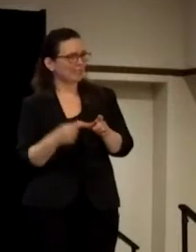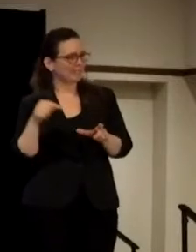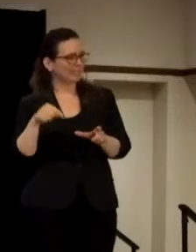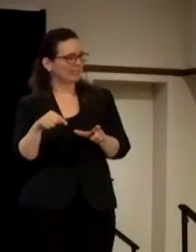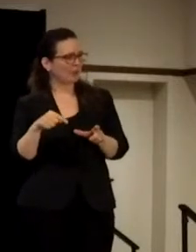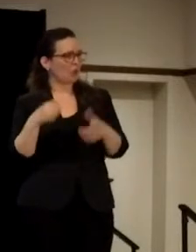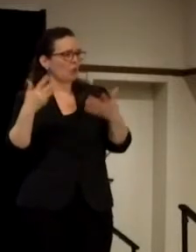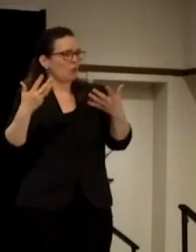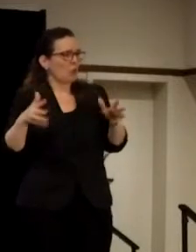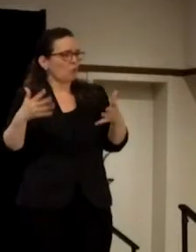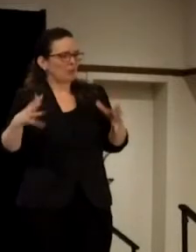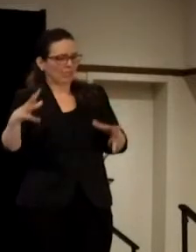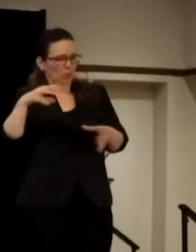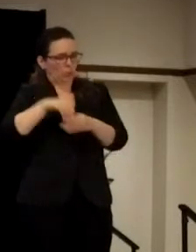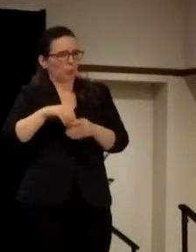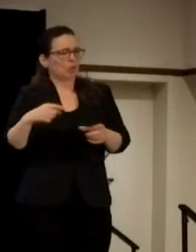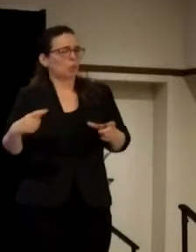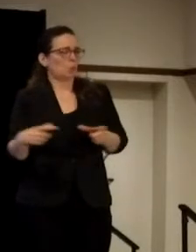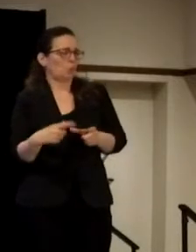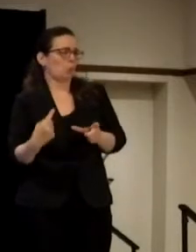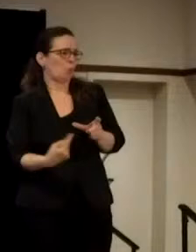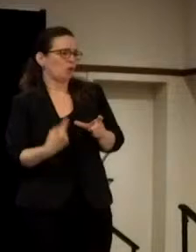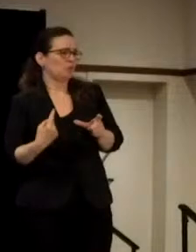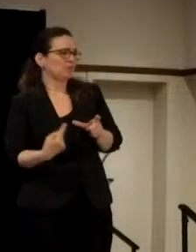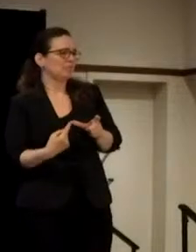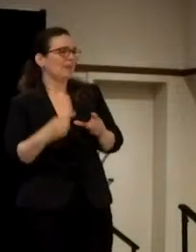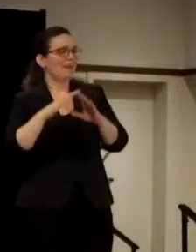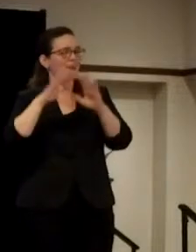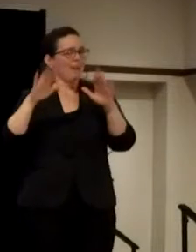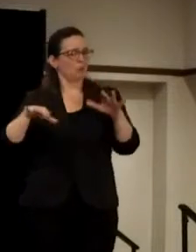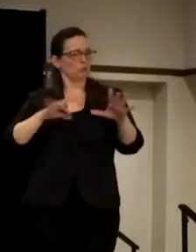quarantine. It's like you're a household contact. So the risk to